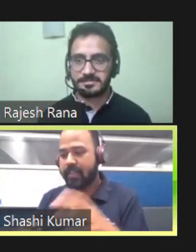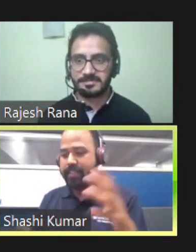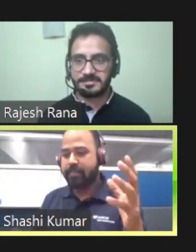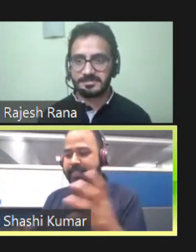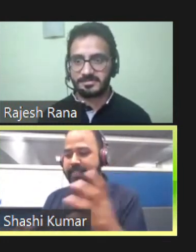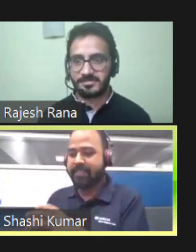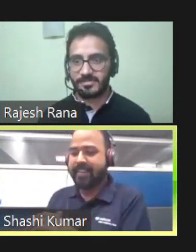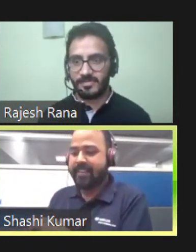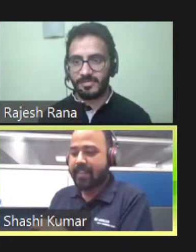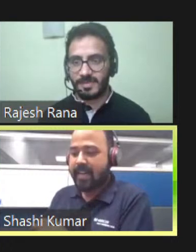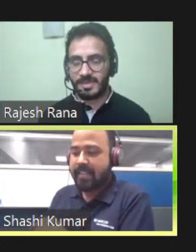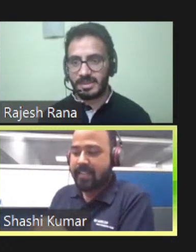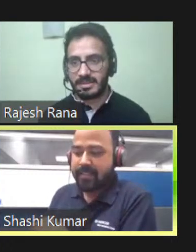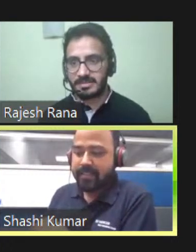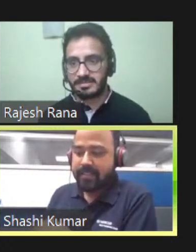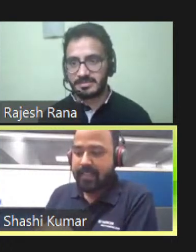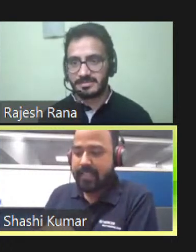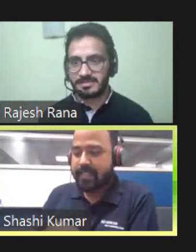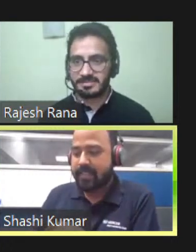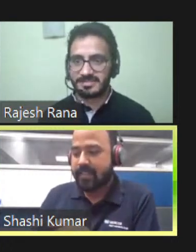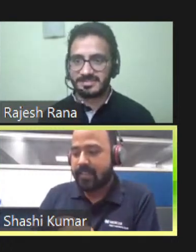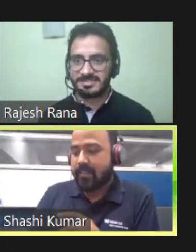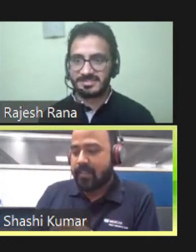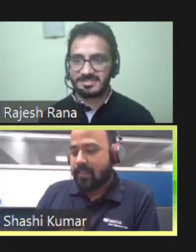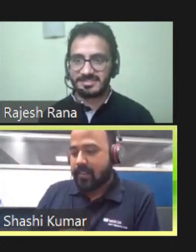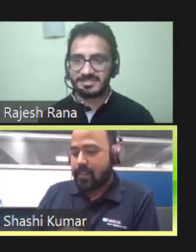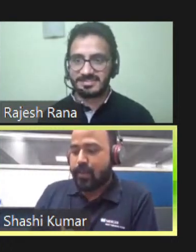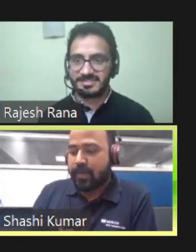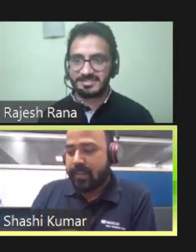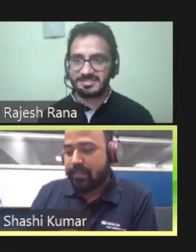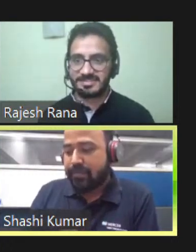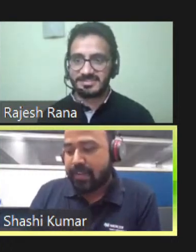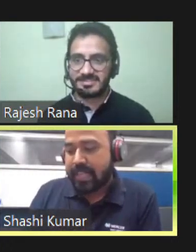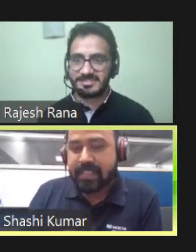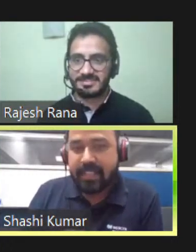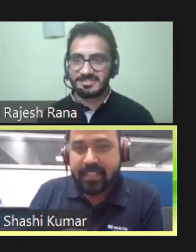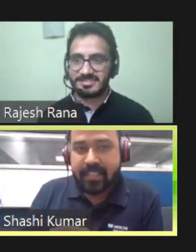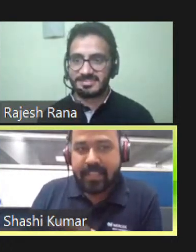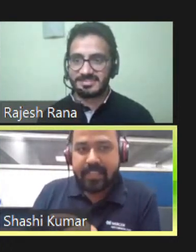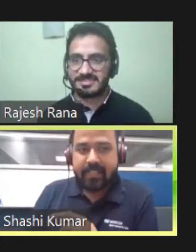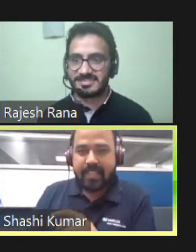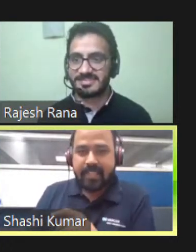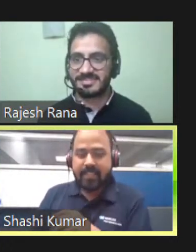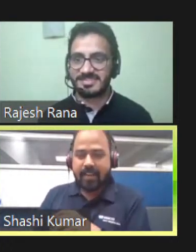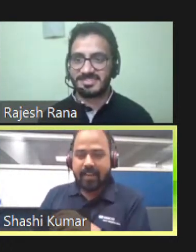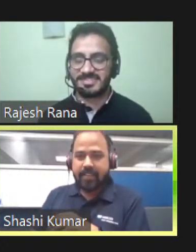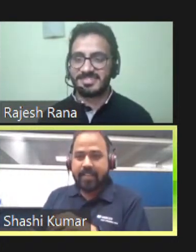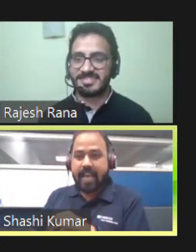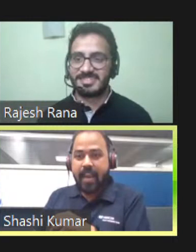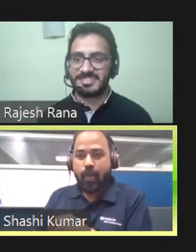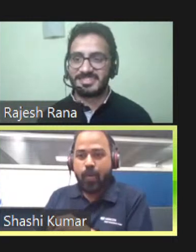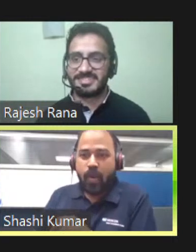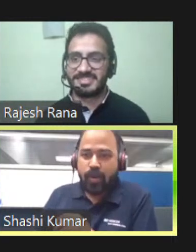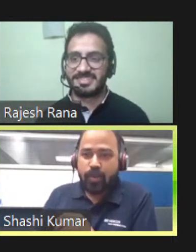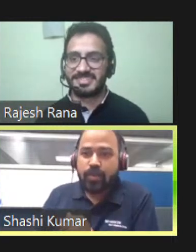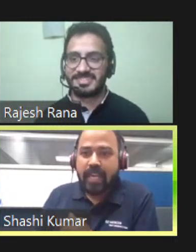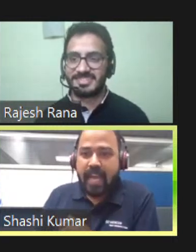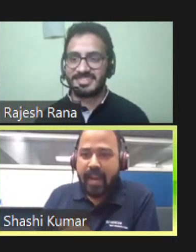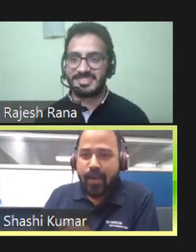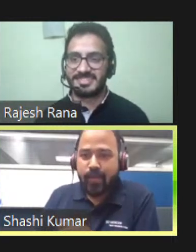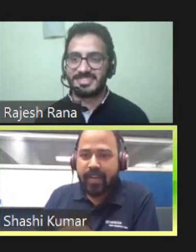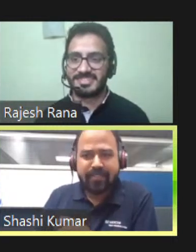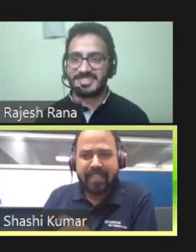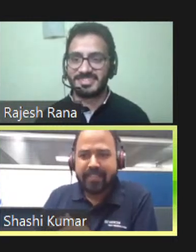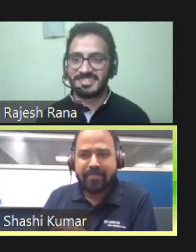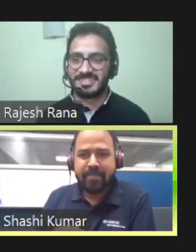It's a basic greeting. Aditya, yes. Queuing for eternity. Yes, let's start it. Hello. How to